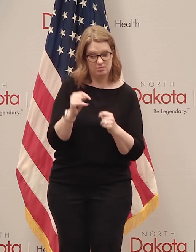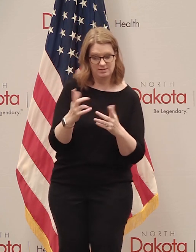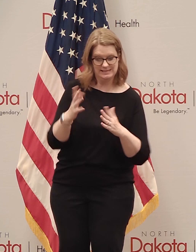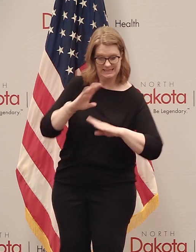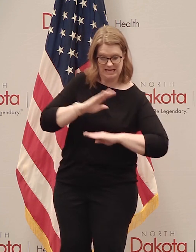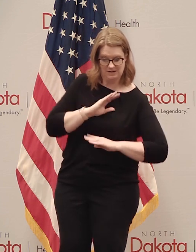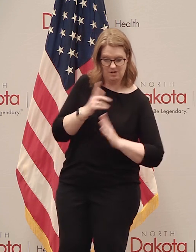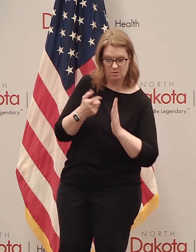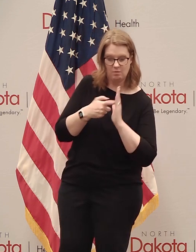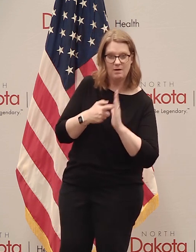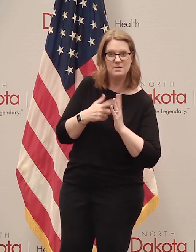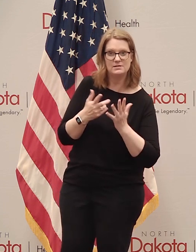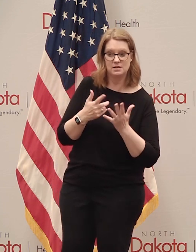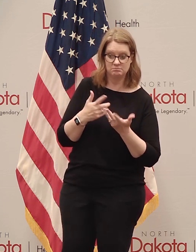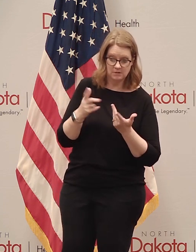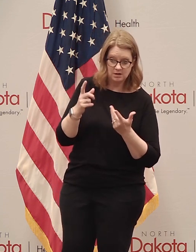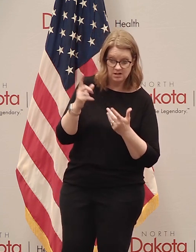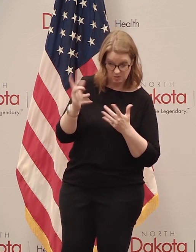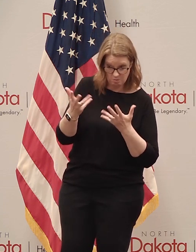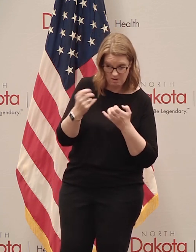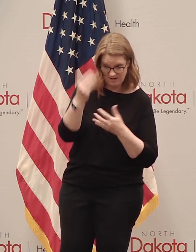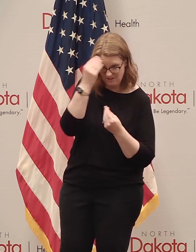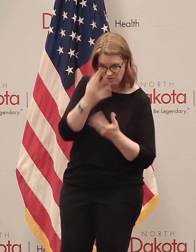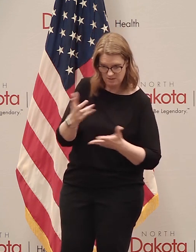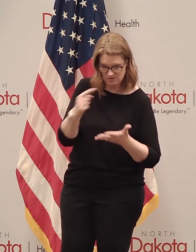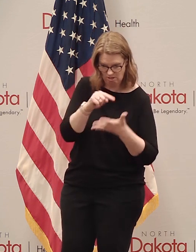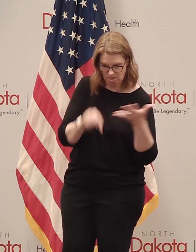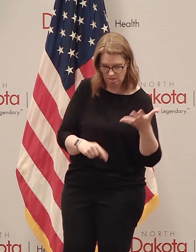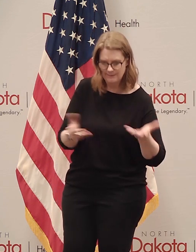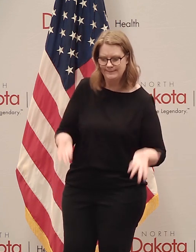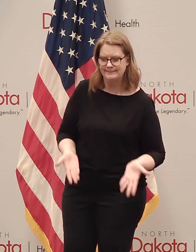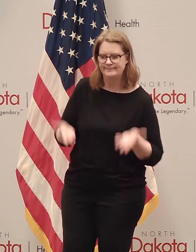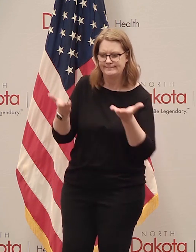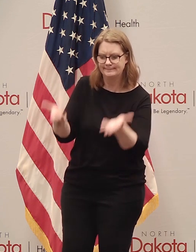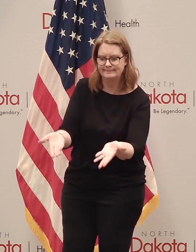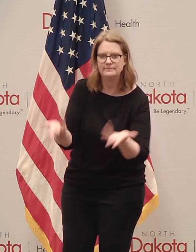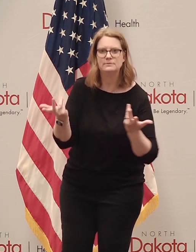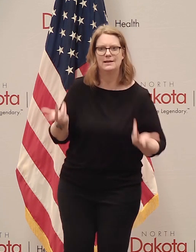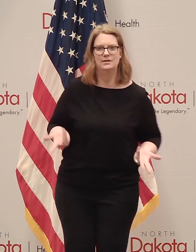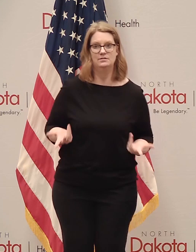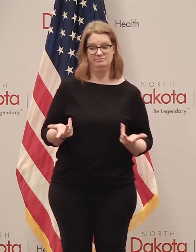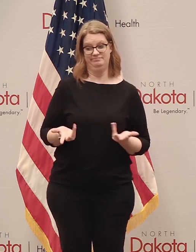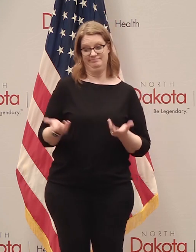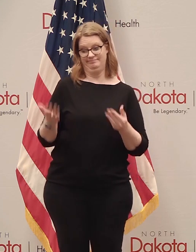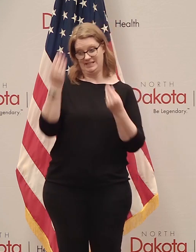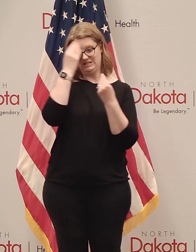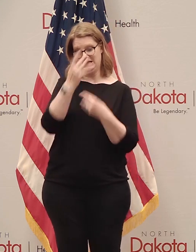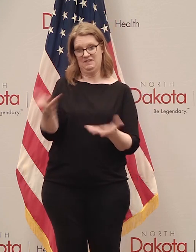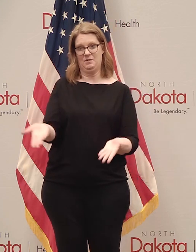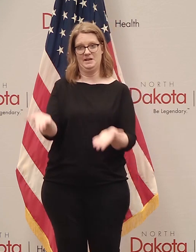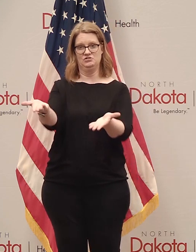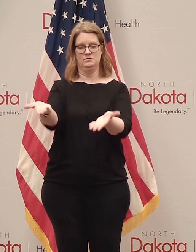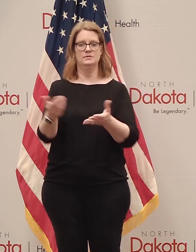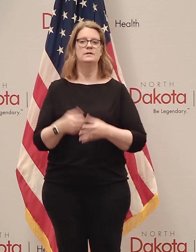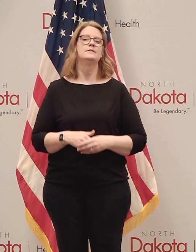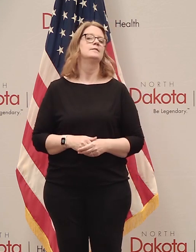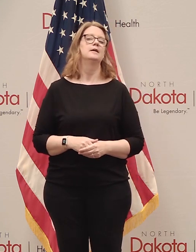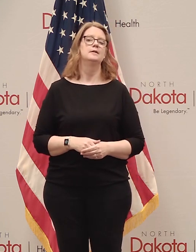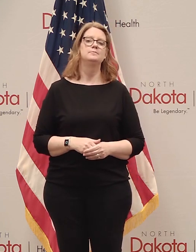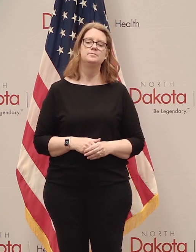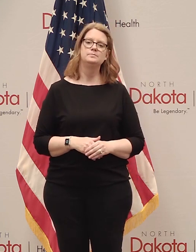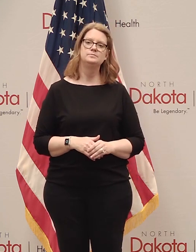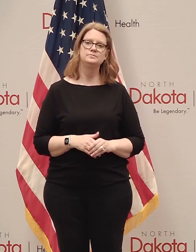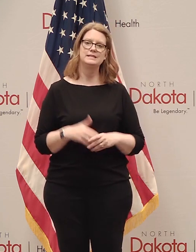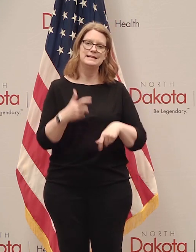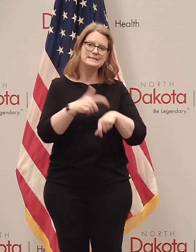but they're not necessarily easy, and sometimes they're so broad they're not very specific, and so that's it